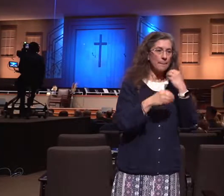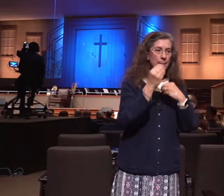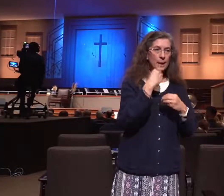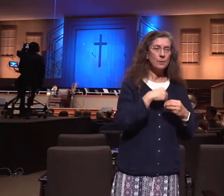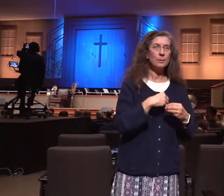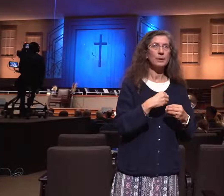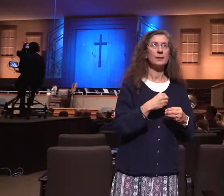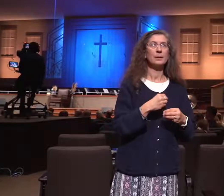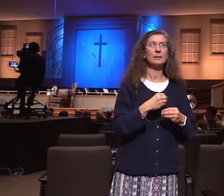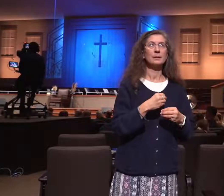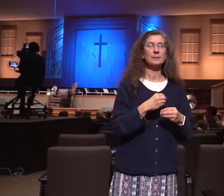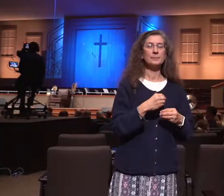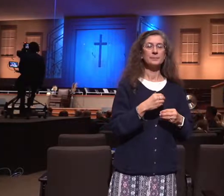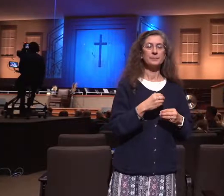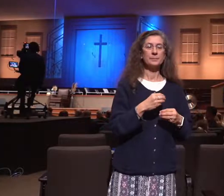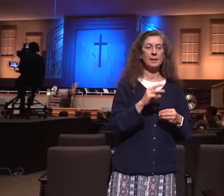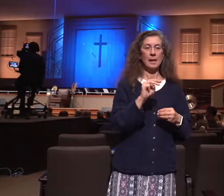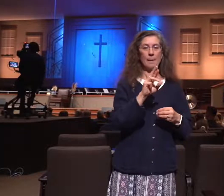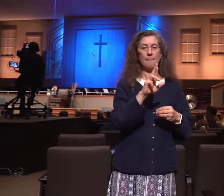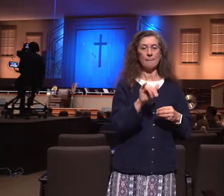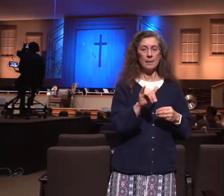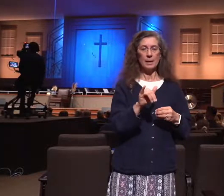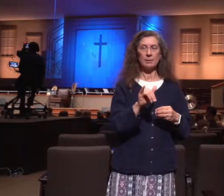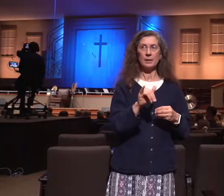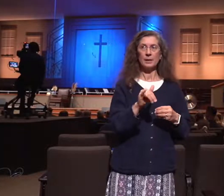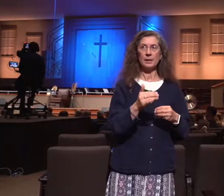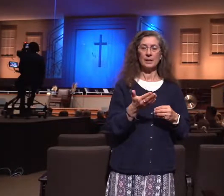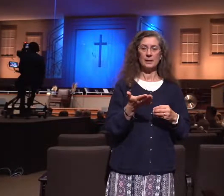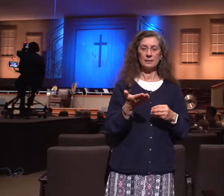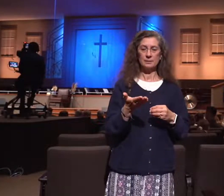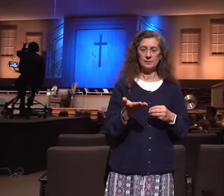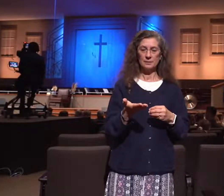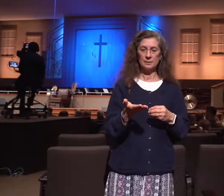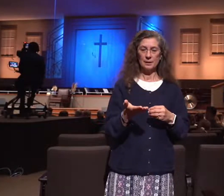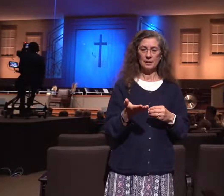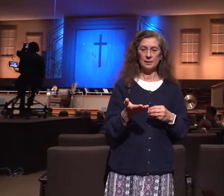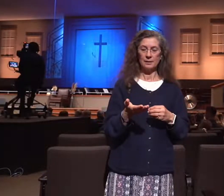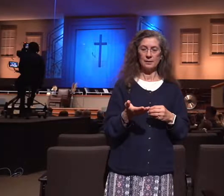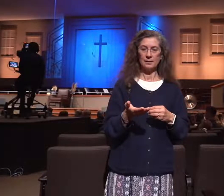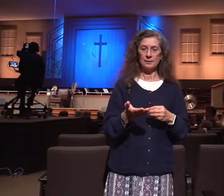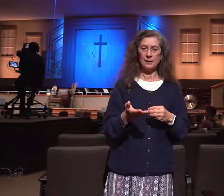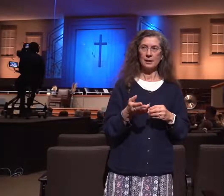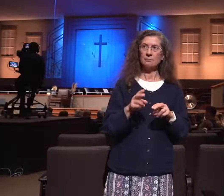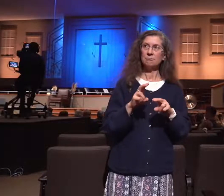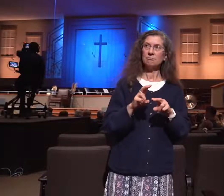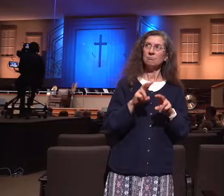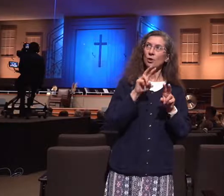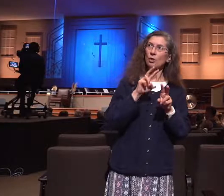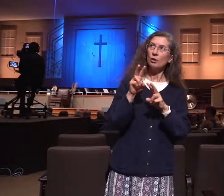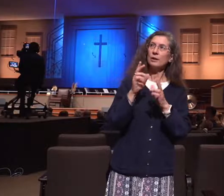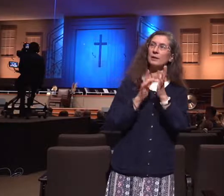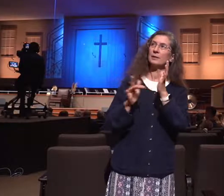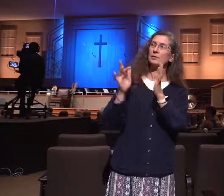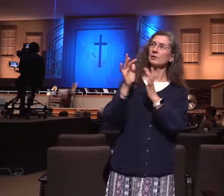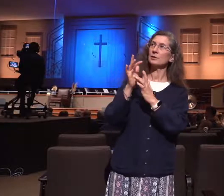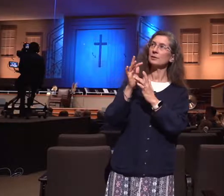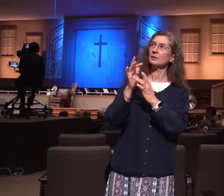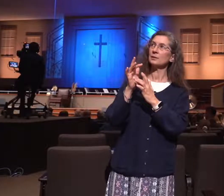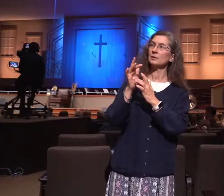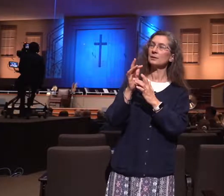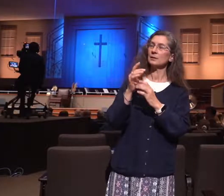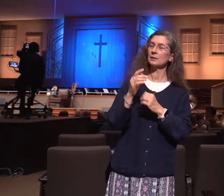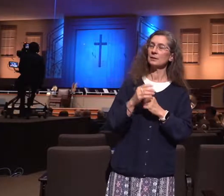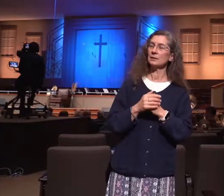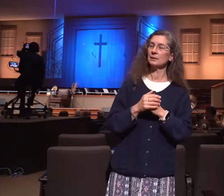And imagine, Mary is sitting over there, and she looks at Jesus.